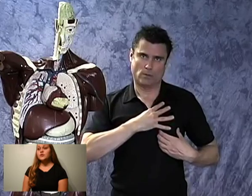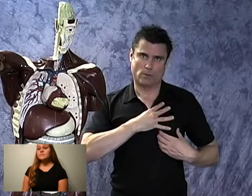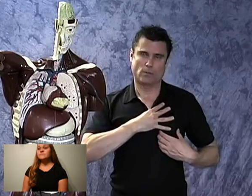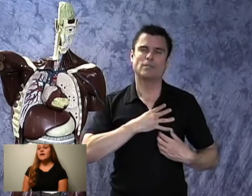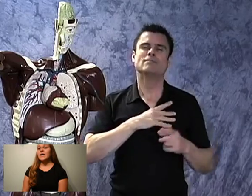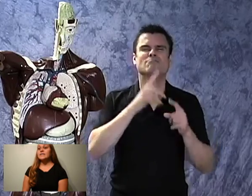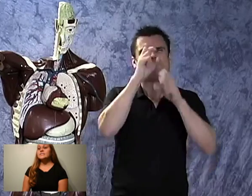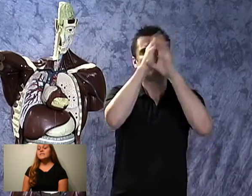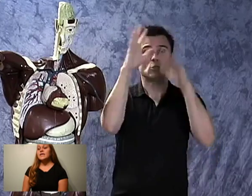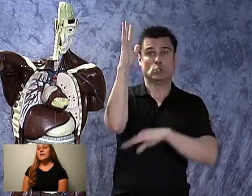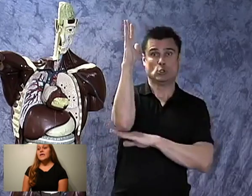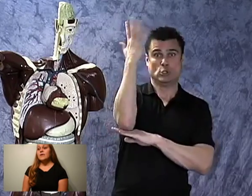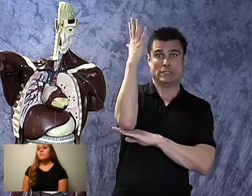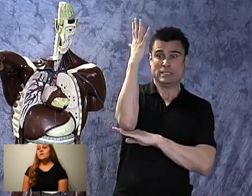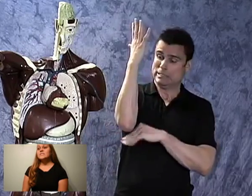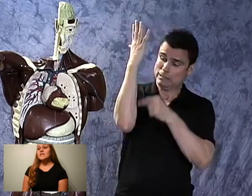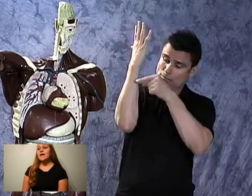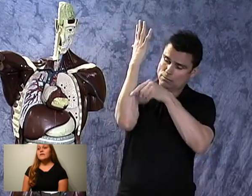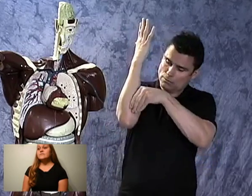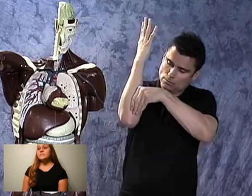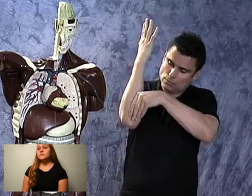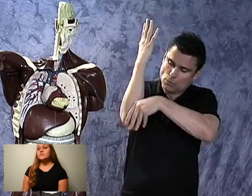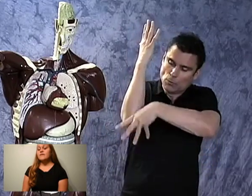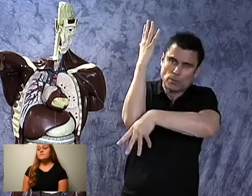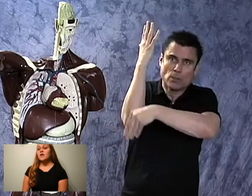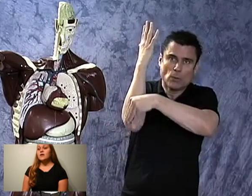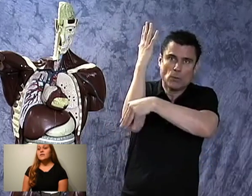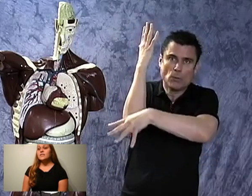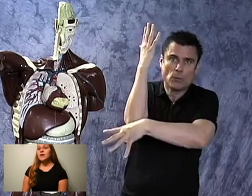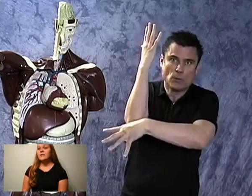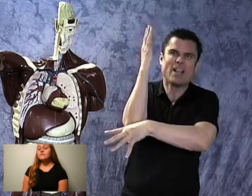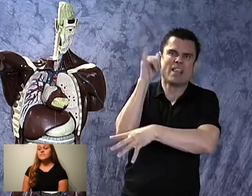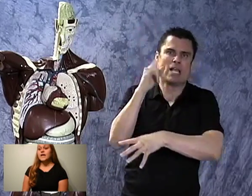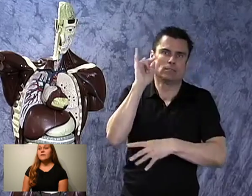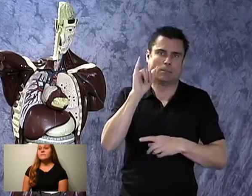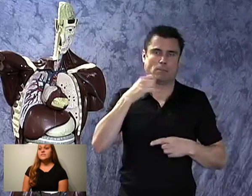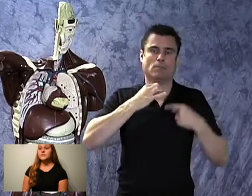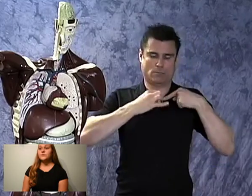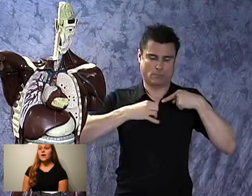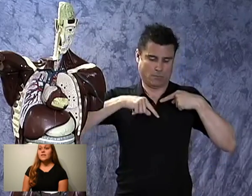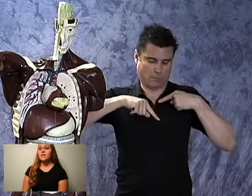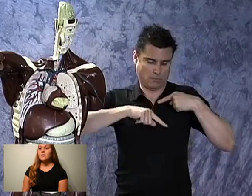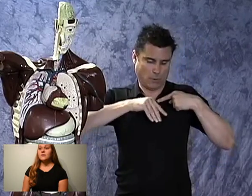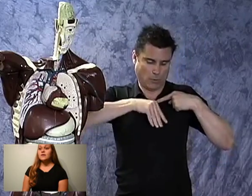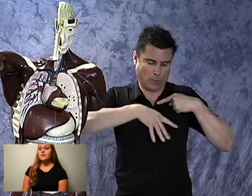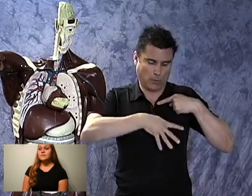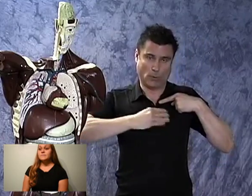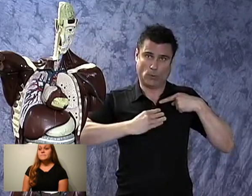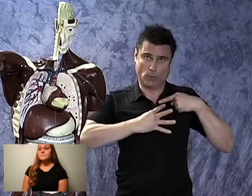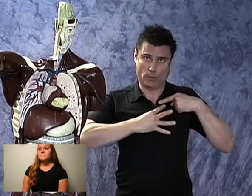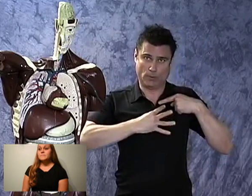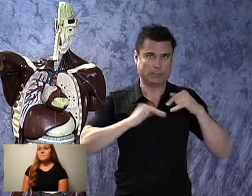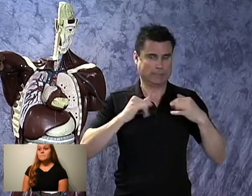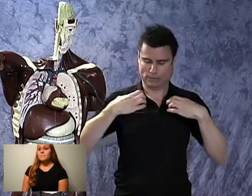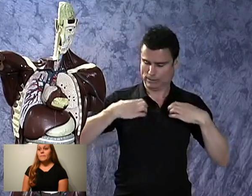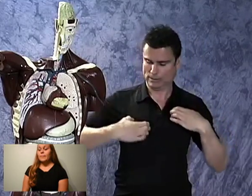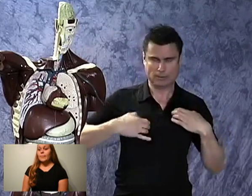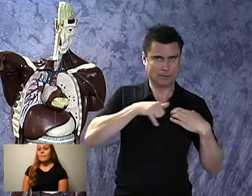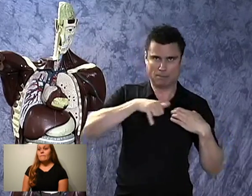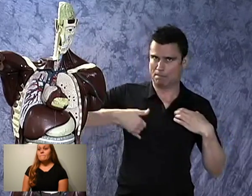The tube divides. One side goes into your left lung, the other side goes into your right lung.